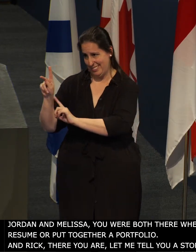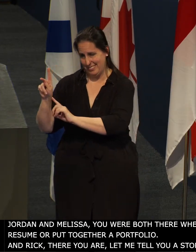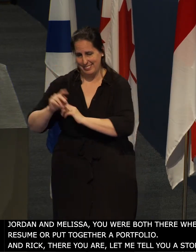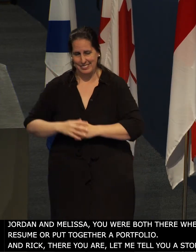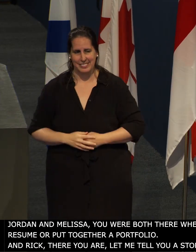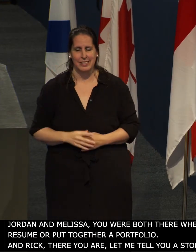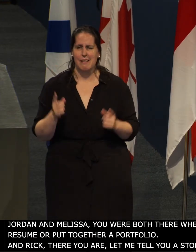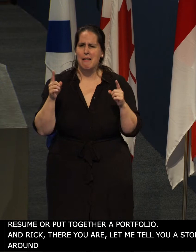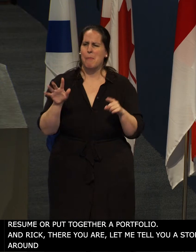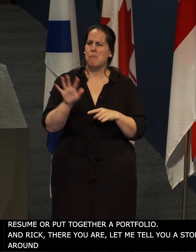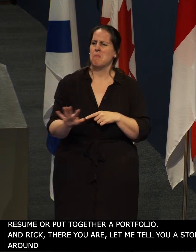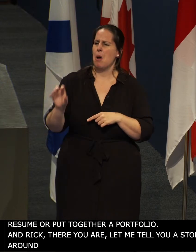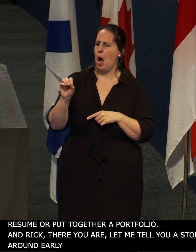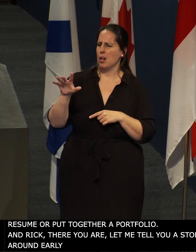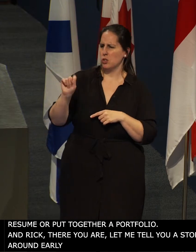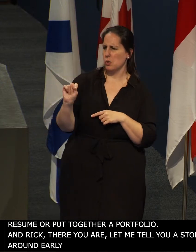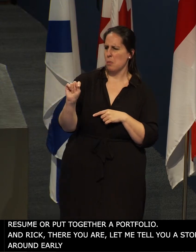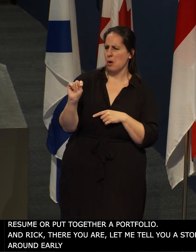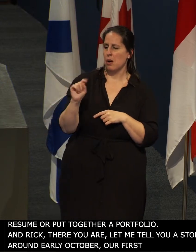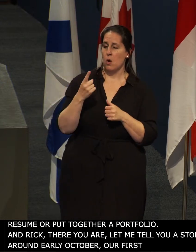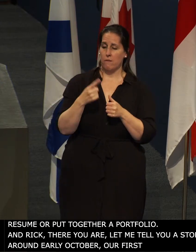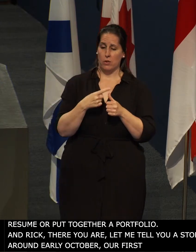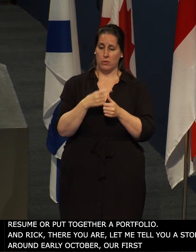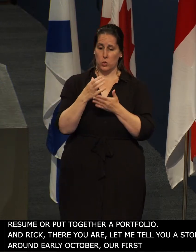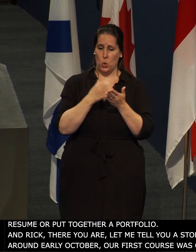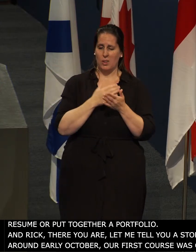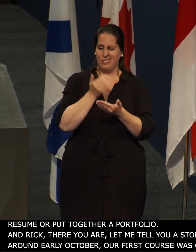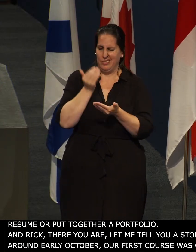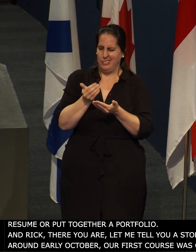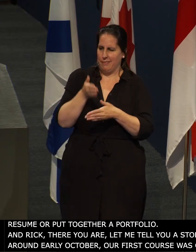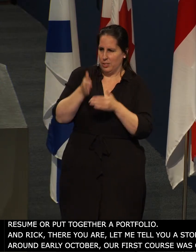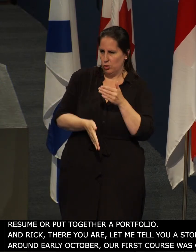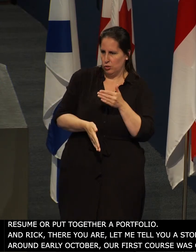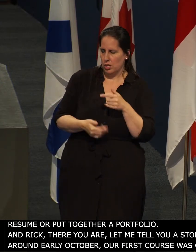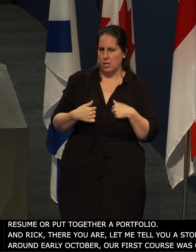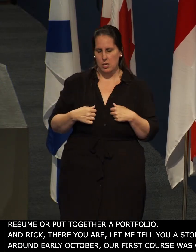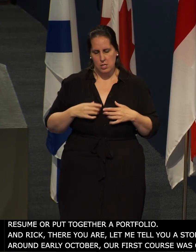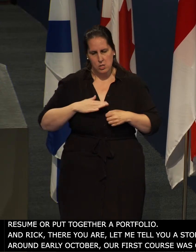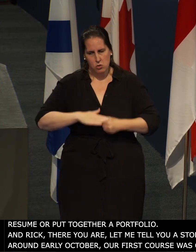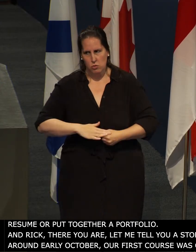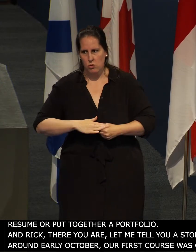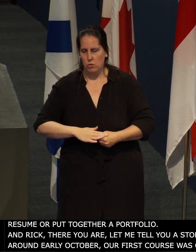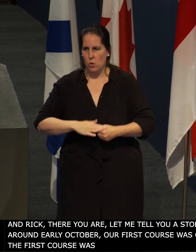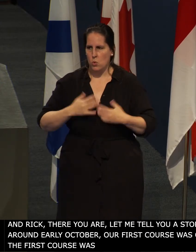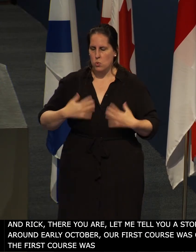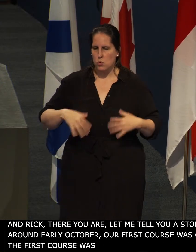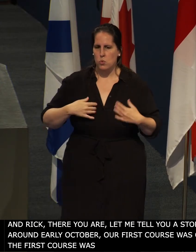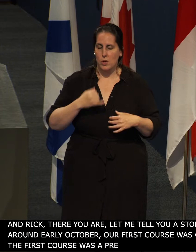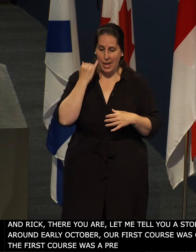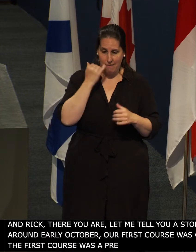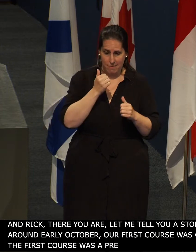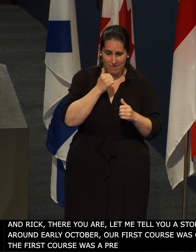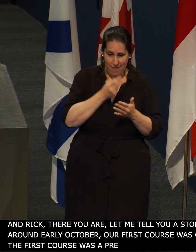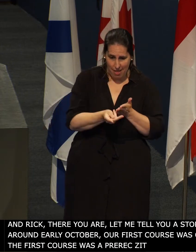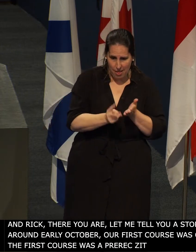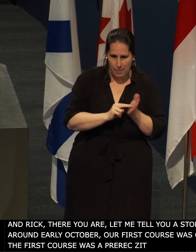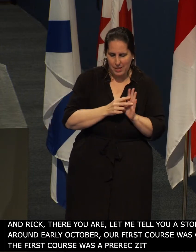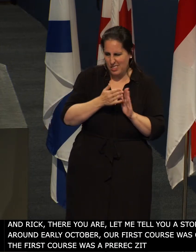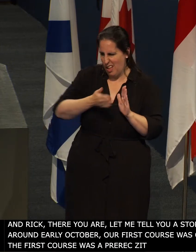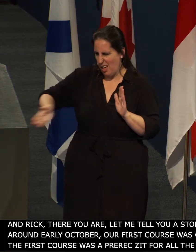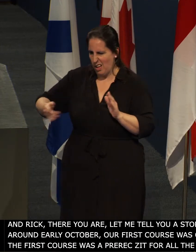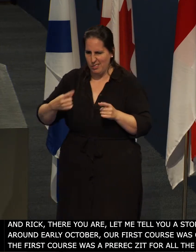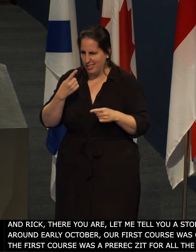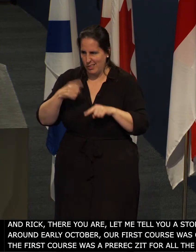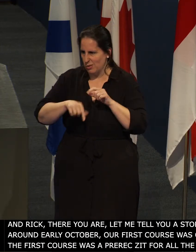Around early October, our first course was coming to an end, and I was stressed. The first course was a prerequisite for all of the following courses, so I needed to pass.